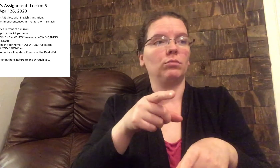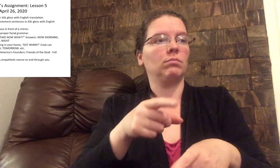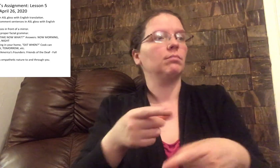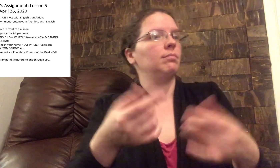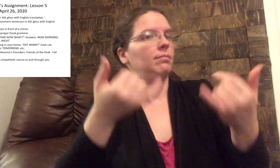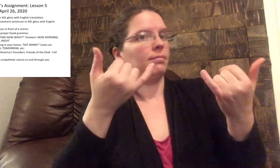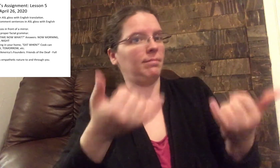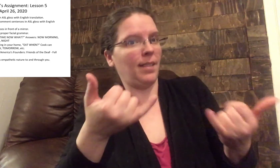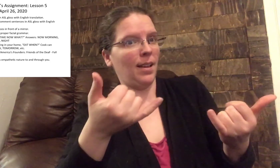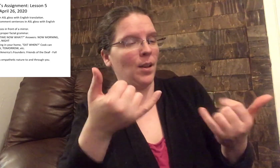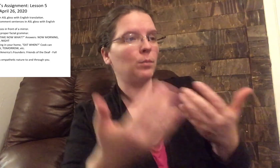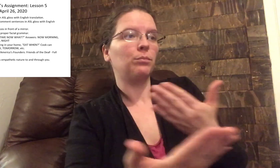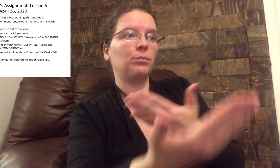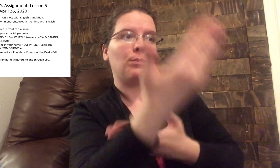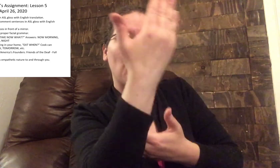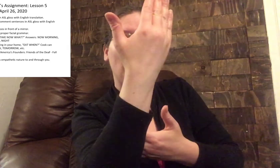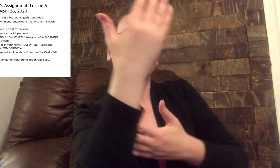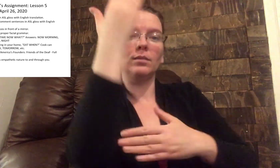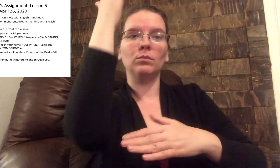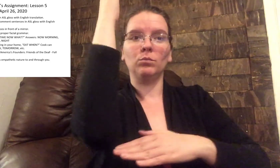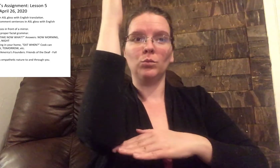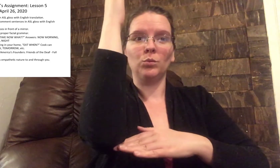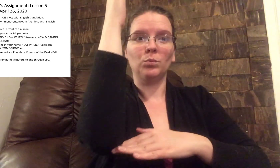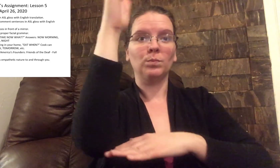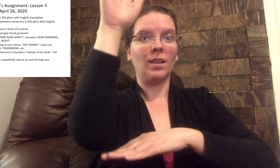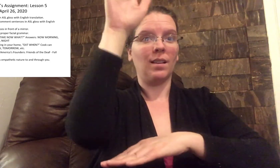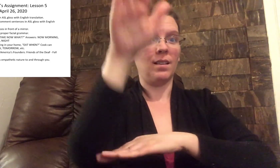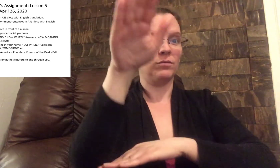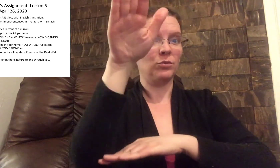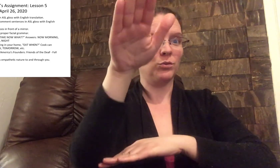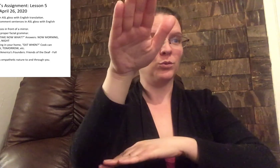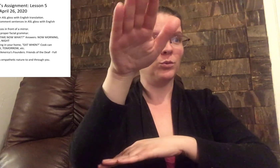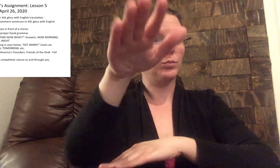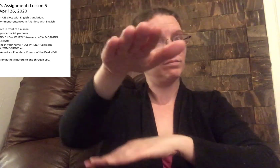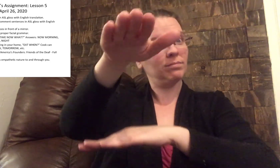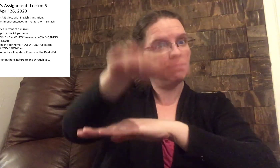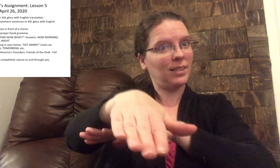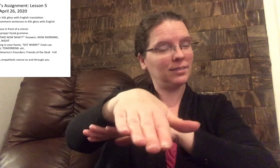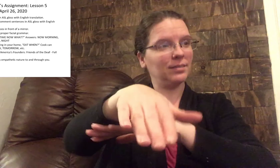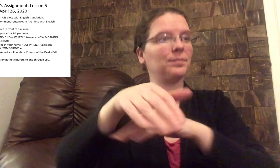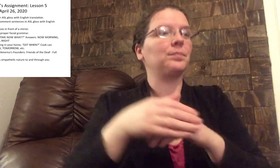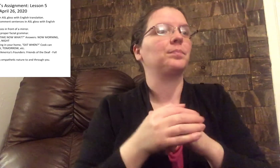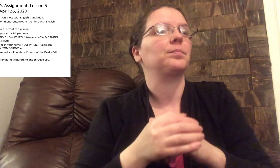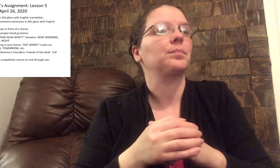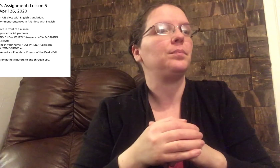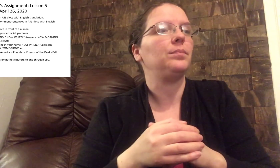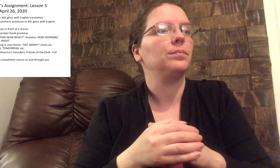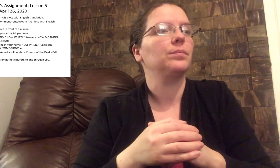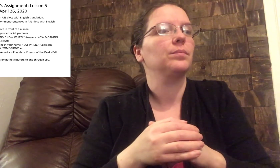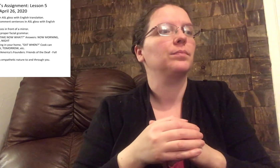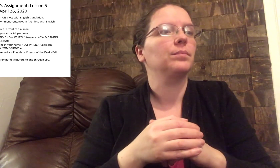The answer could be that it's morning, noon, afternoon, or night.